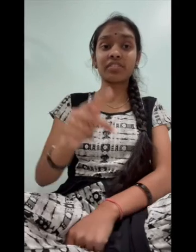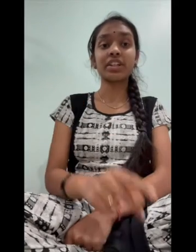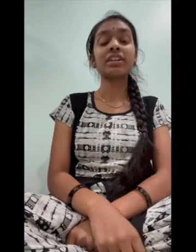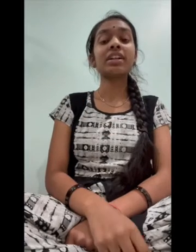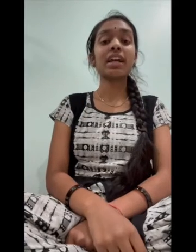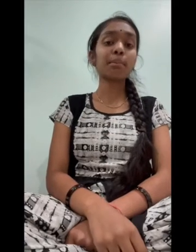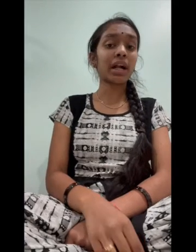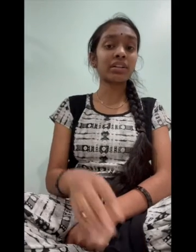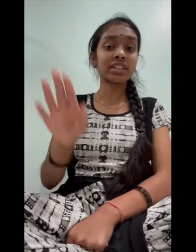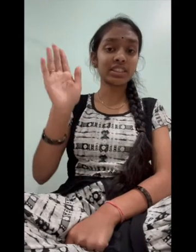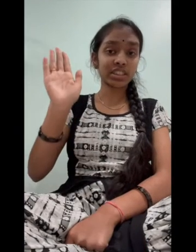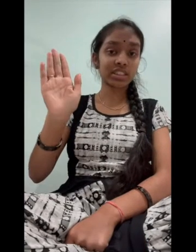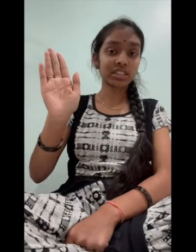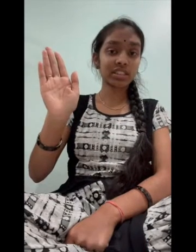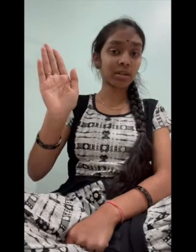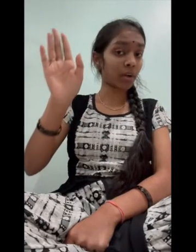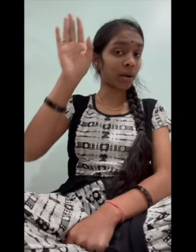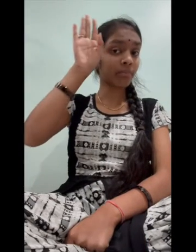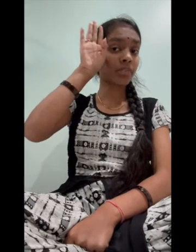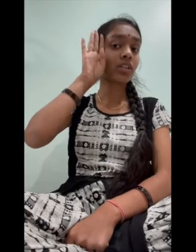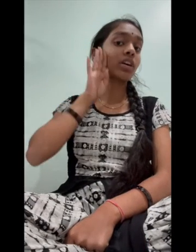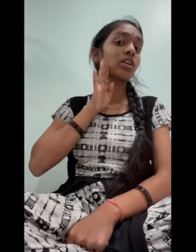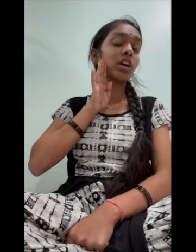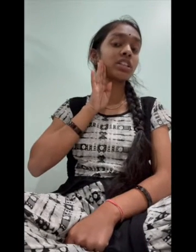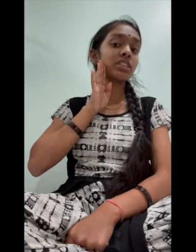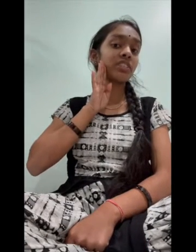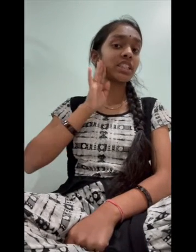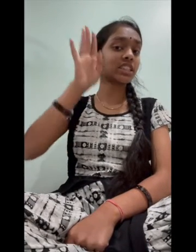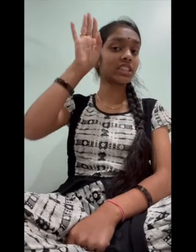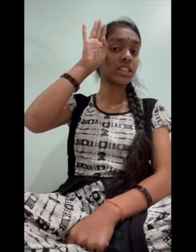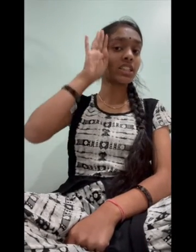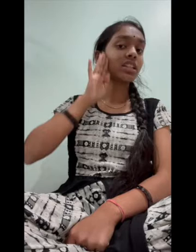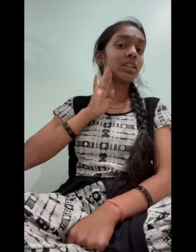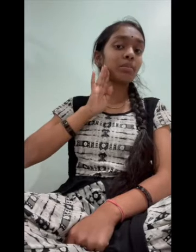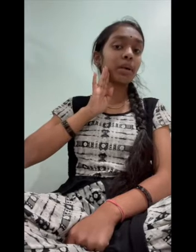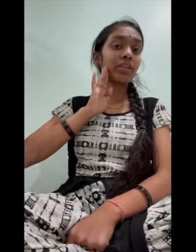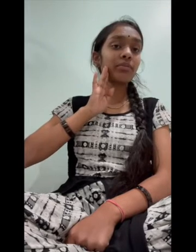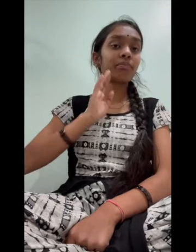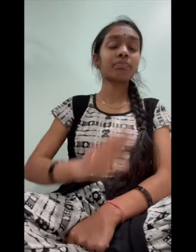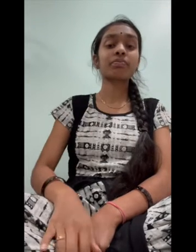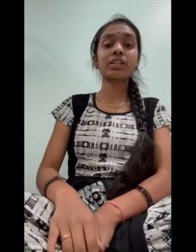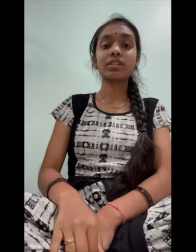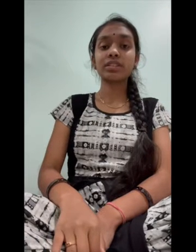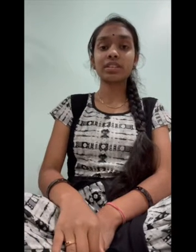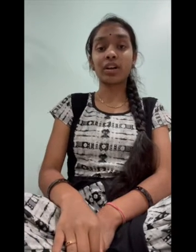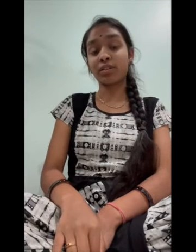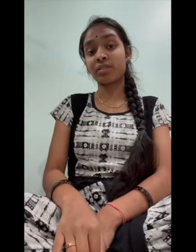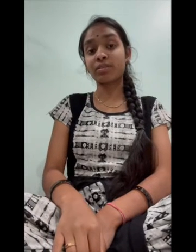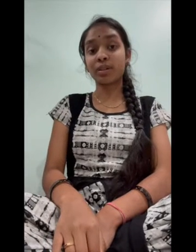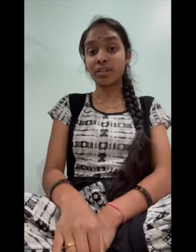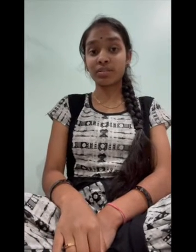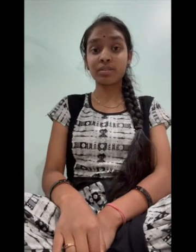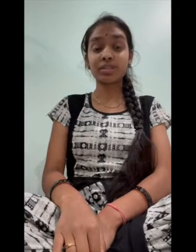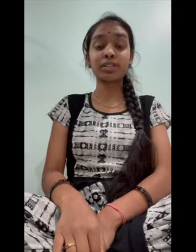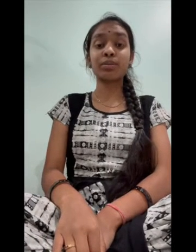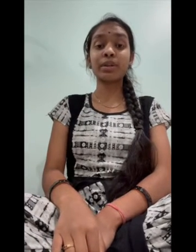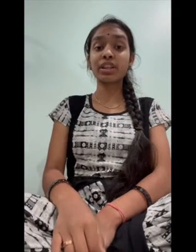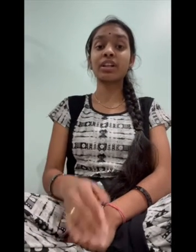you. And brown is just your palm going across your face. Brown. So we learned